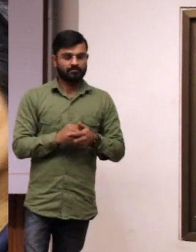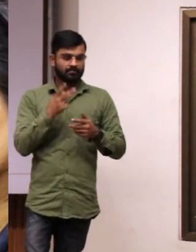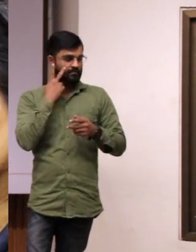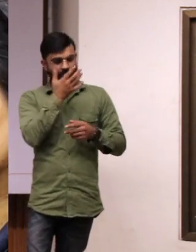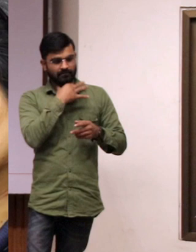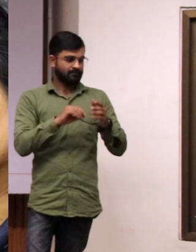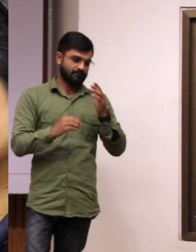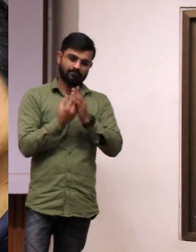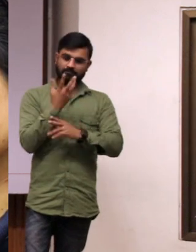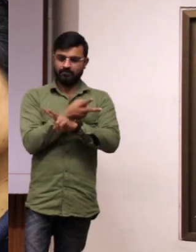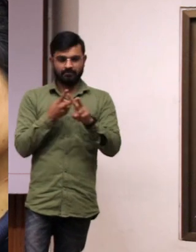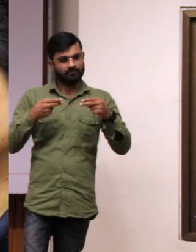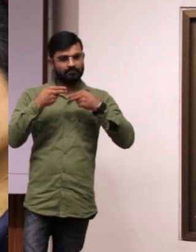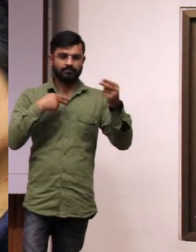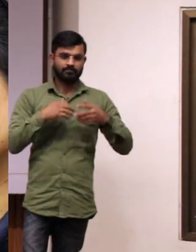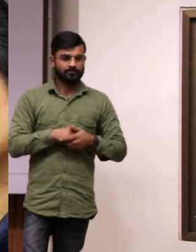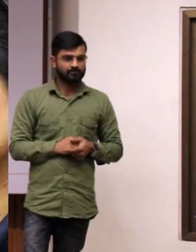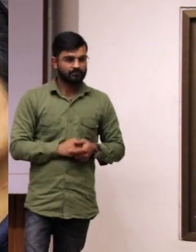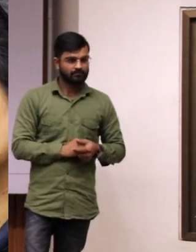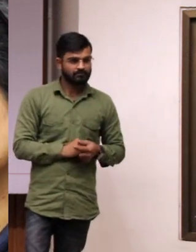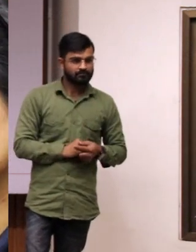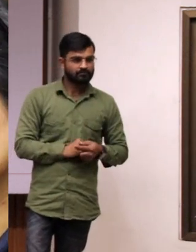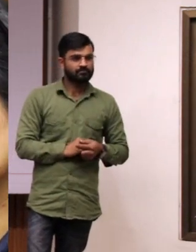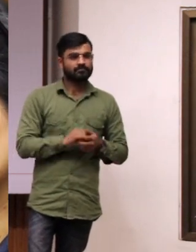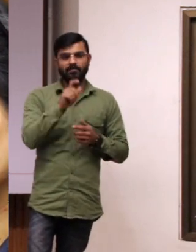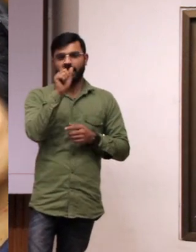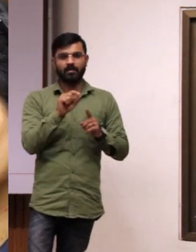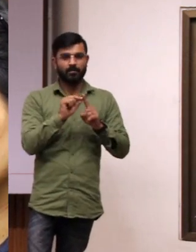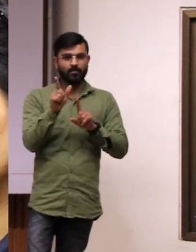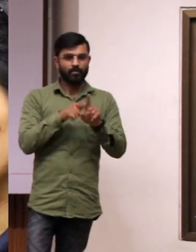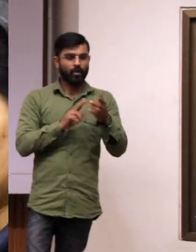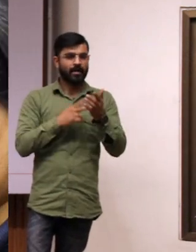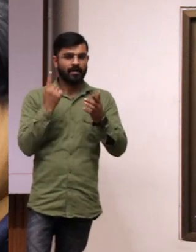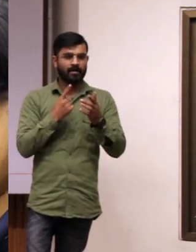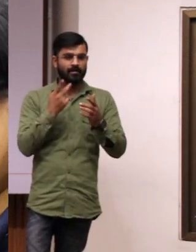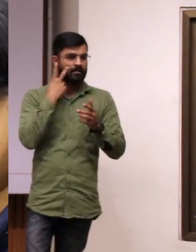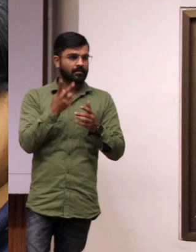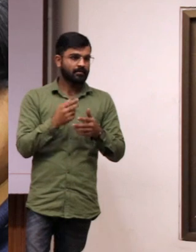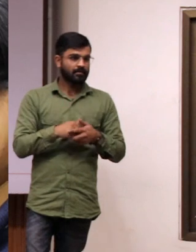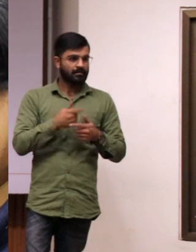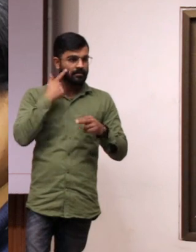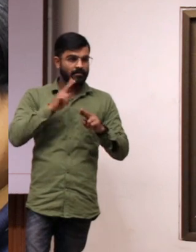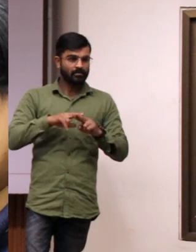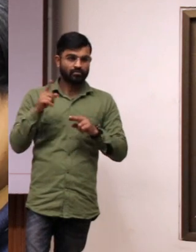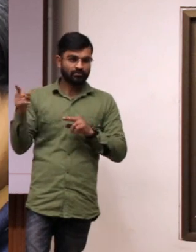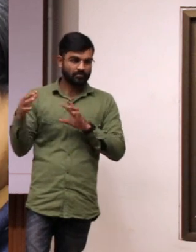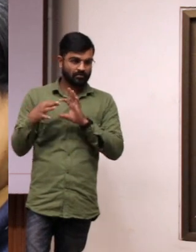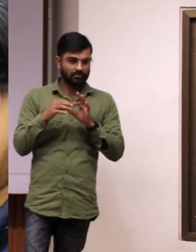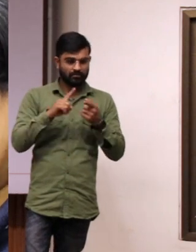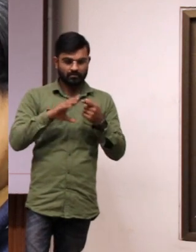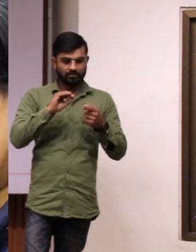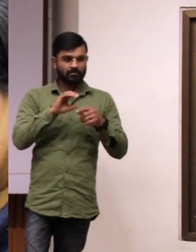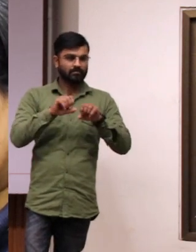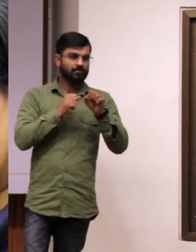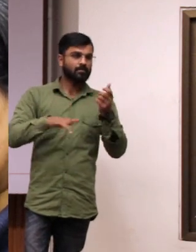good looking trees, I'll say that. So in terms of pollination, let's say if you are trying to eco-restore